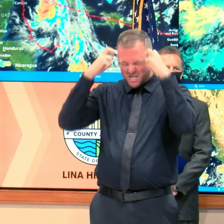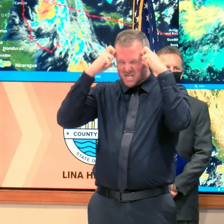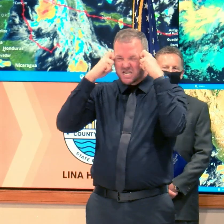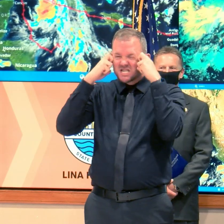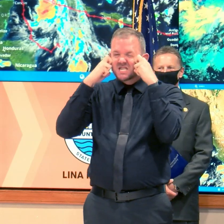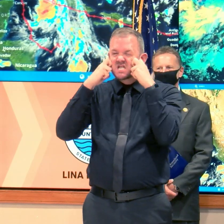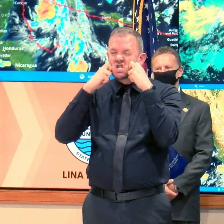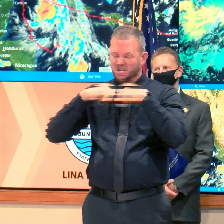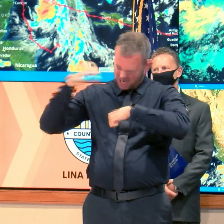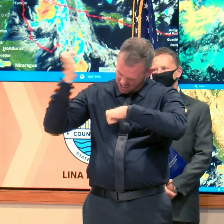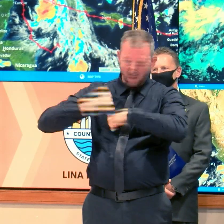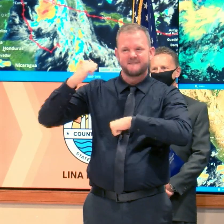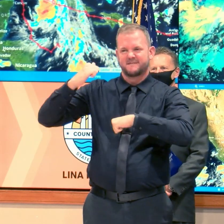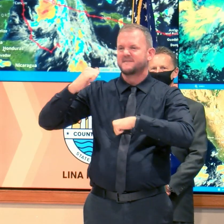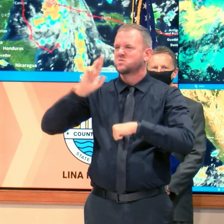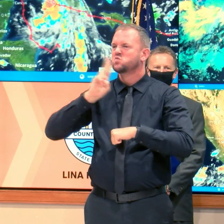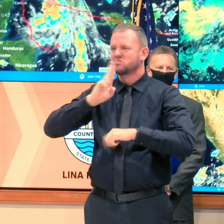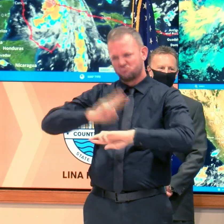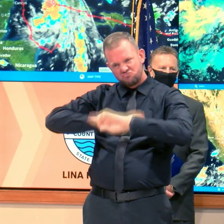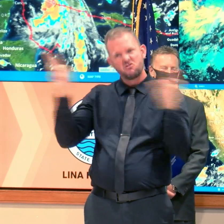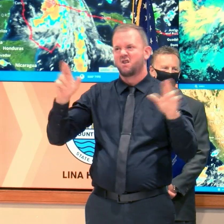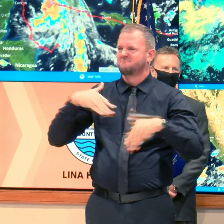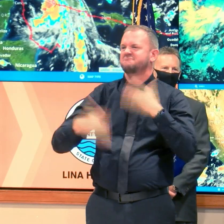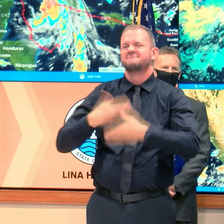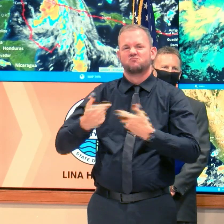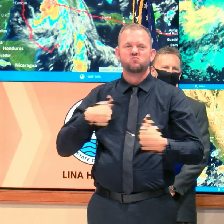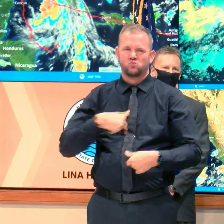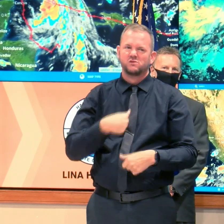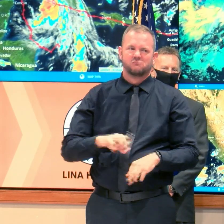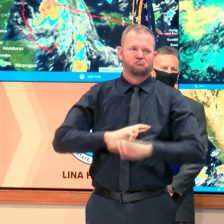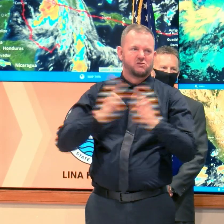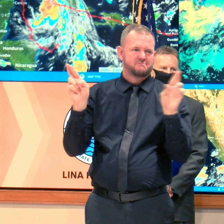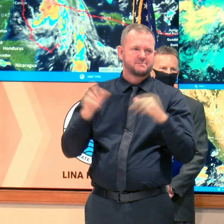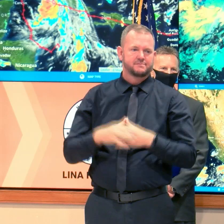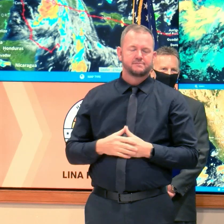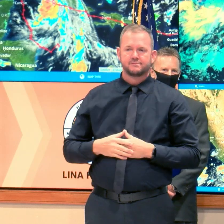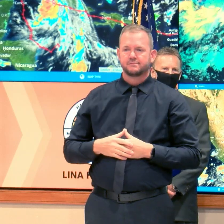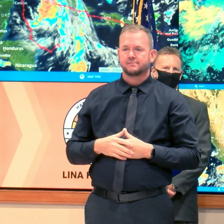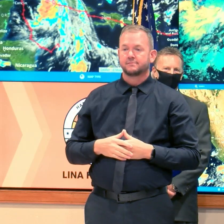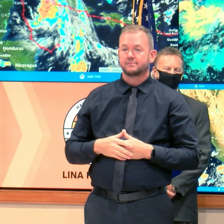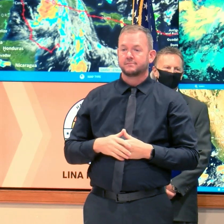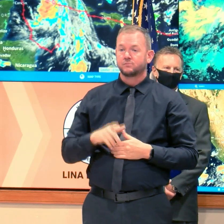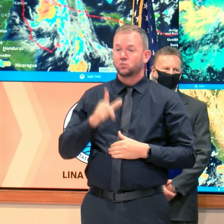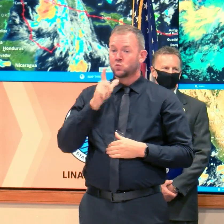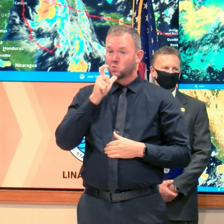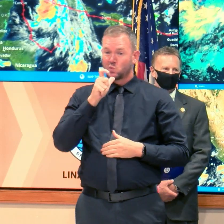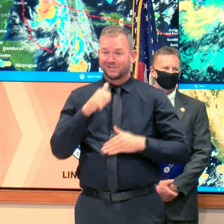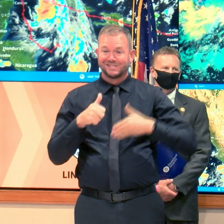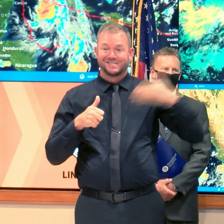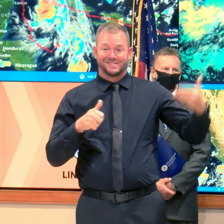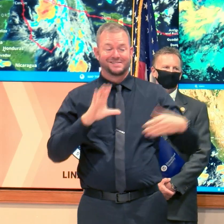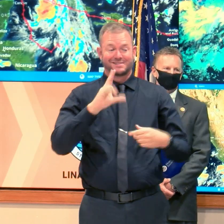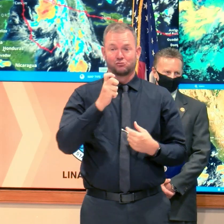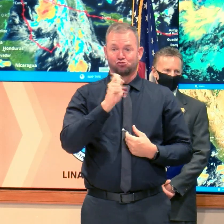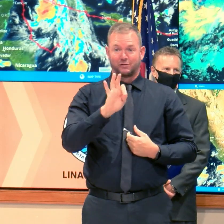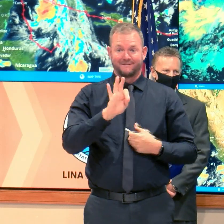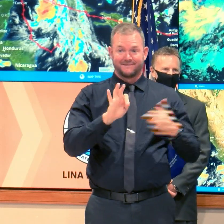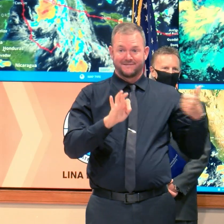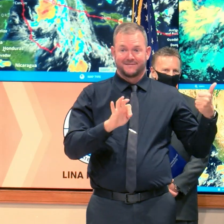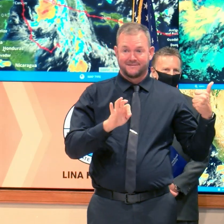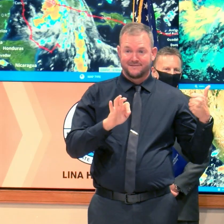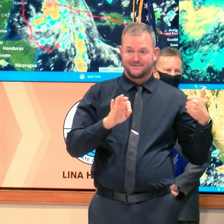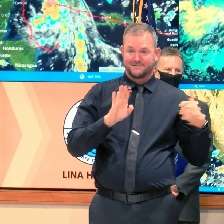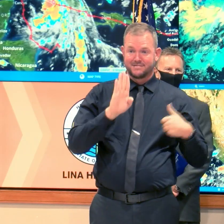this situation as well. I'm here today with Chief Buick of the Office of Emergency Management. We